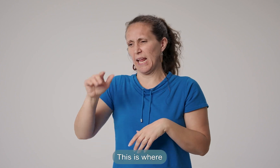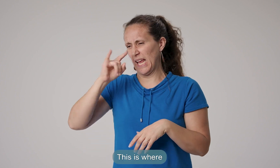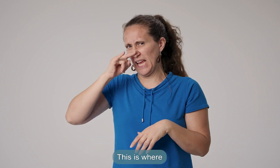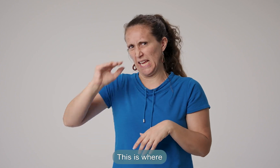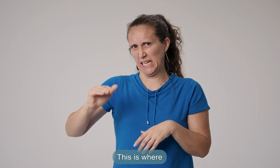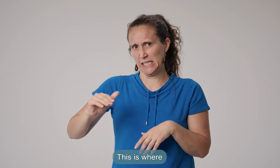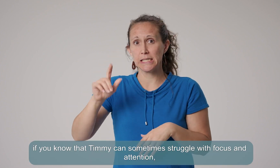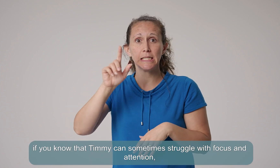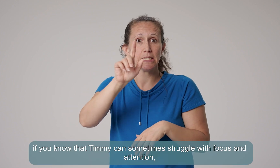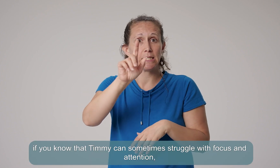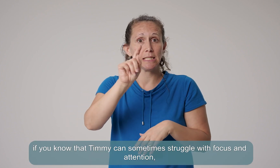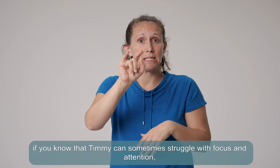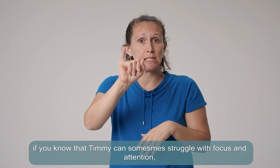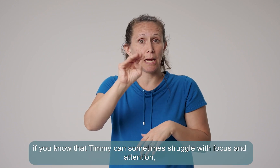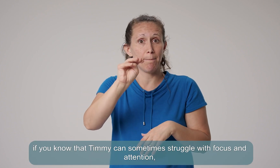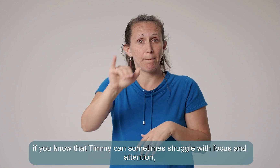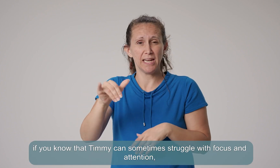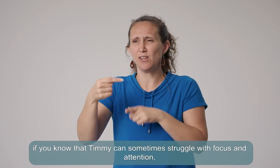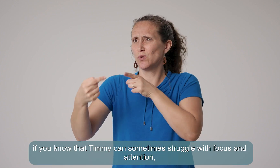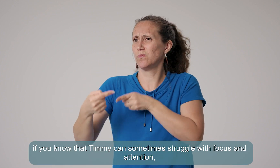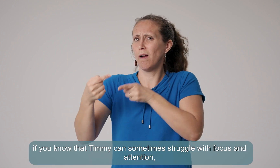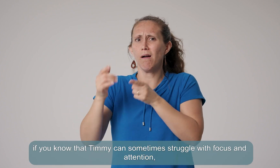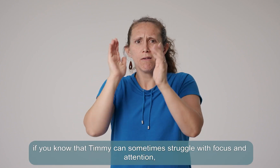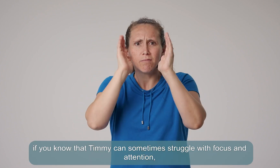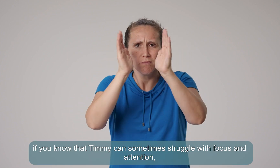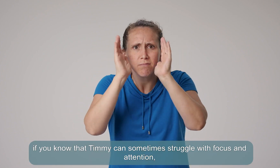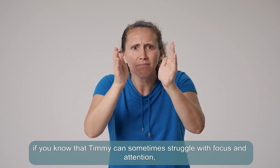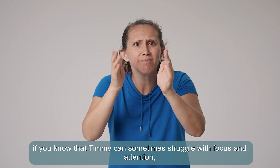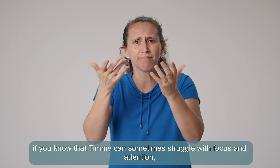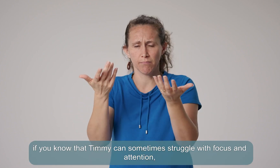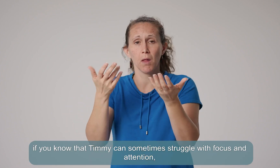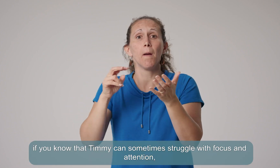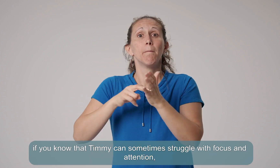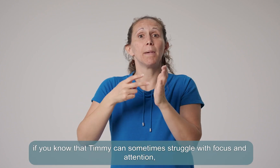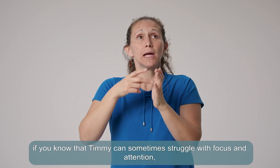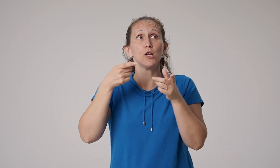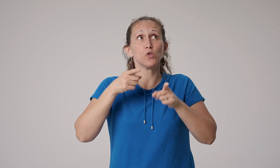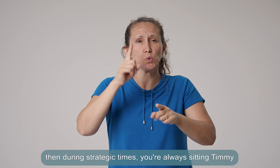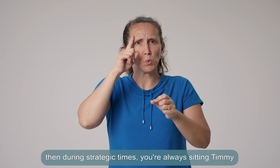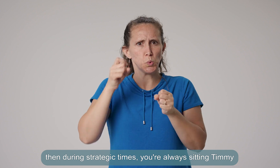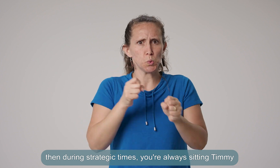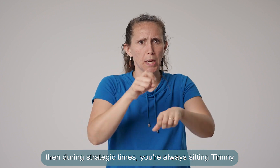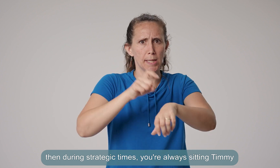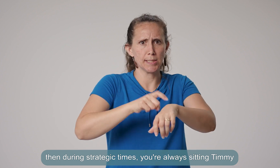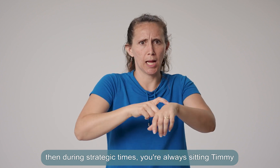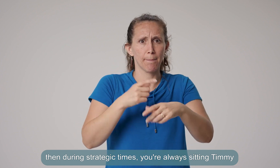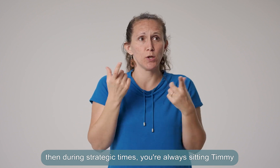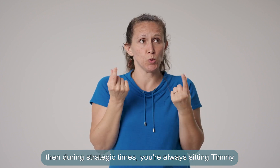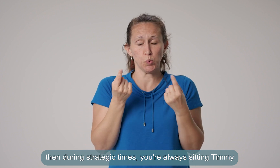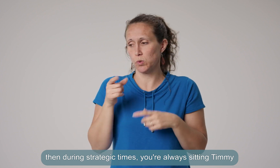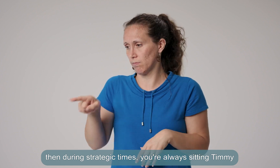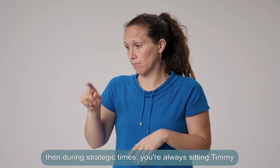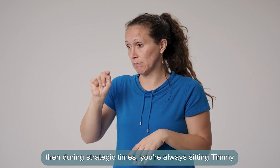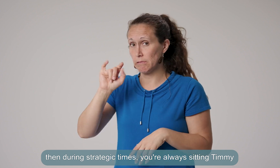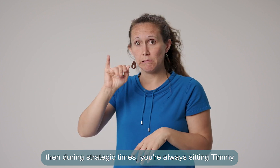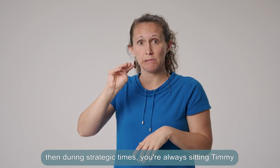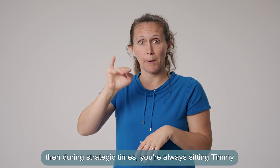This is where, if you know that Timmy can sometimes struggle with focus and attention, then during strategic times, you're always